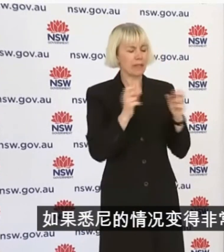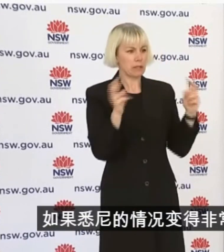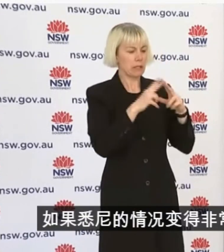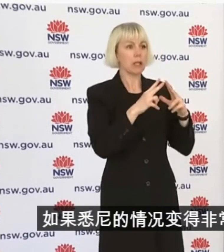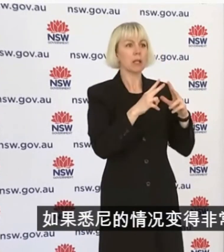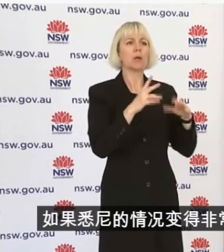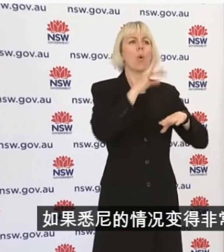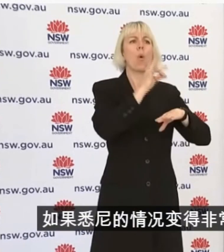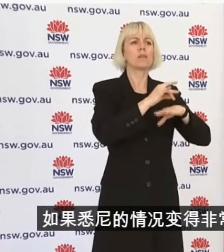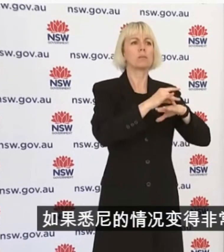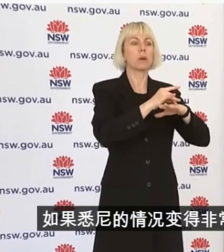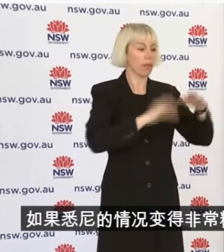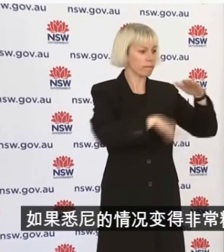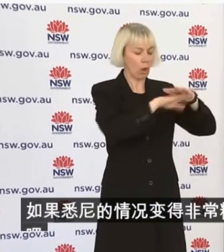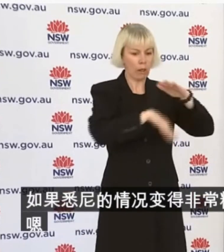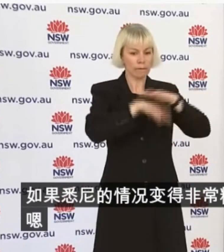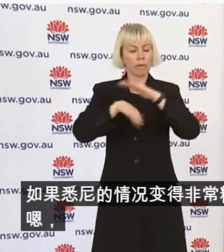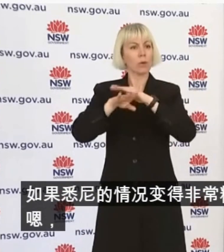really bad?